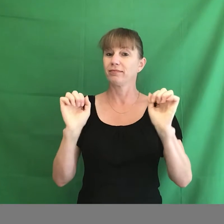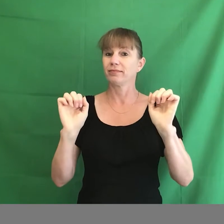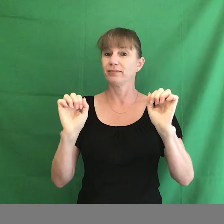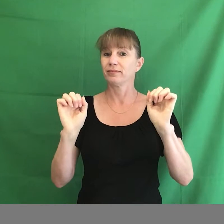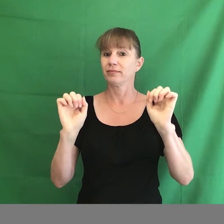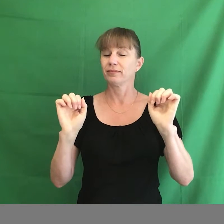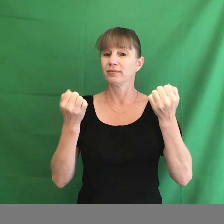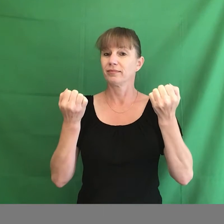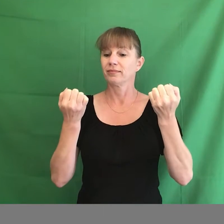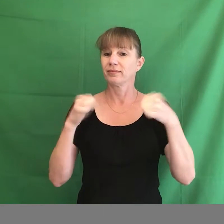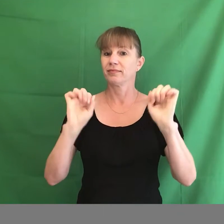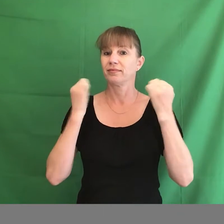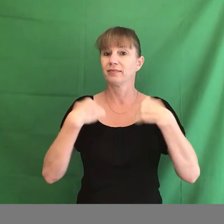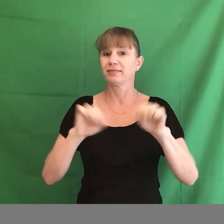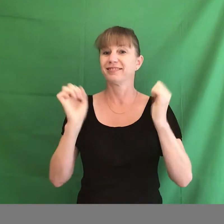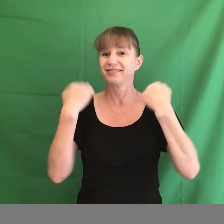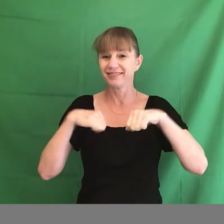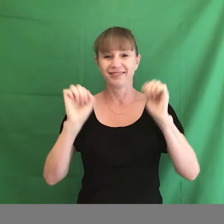mu.